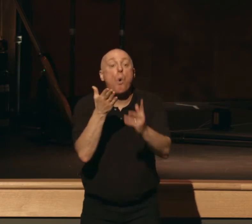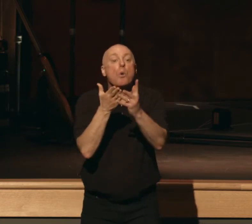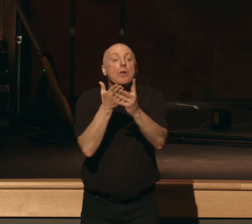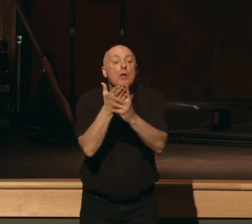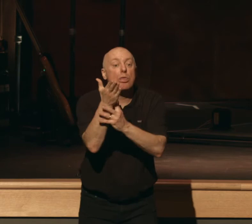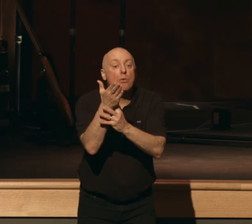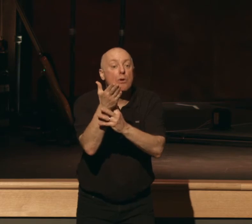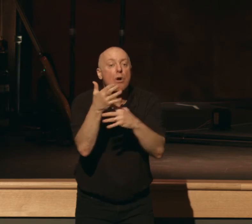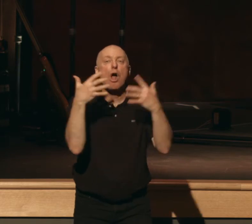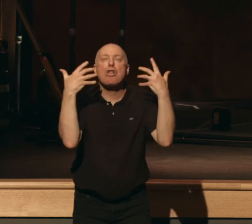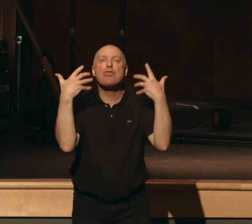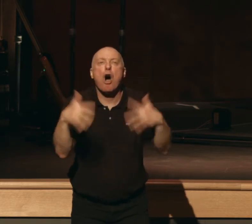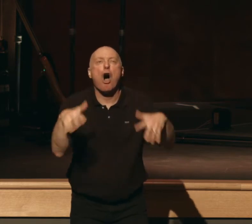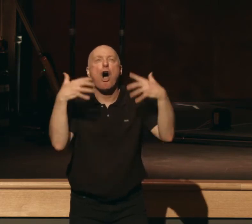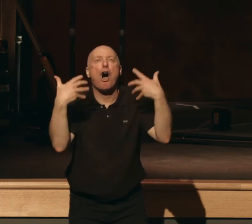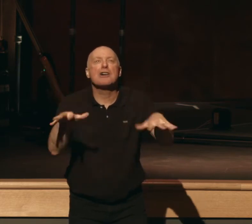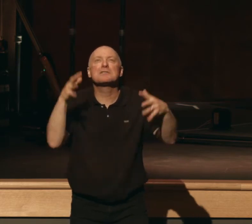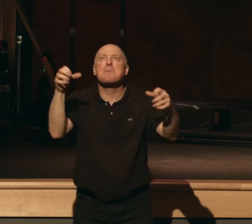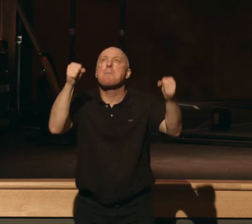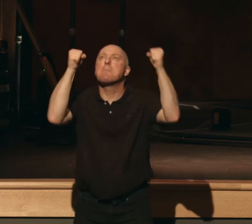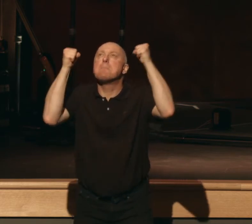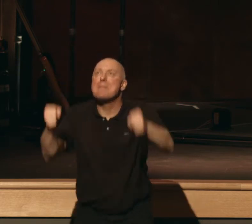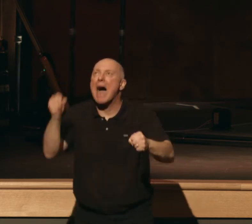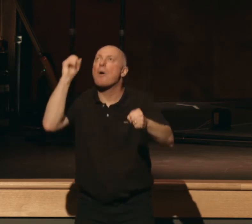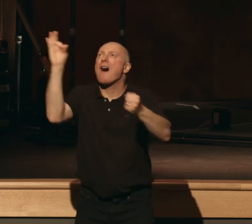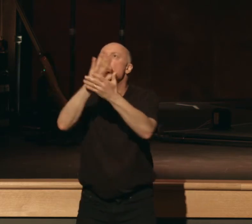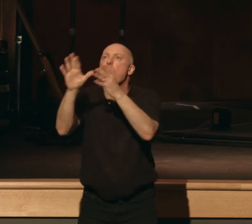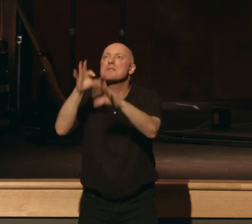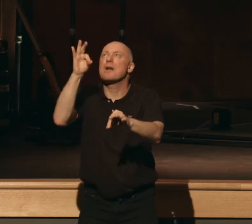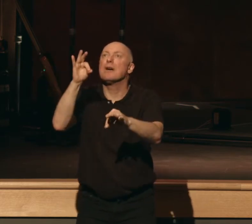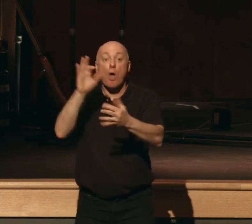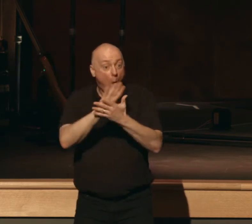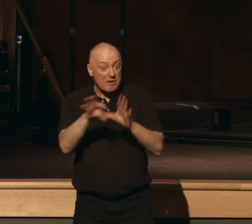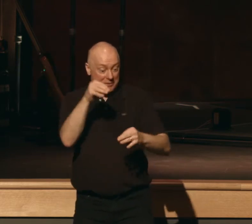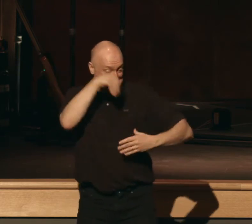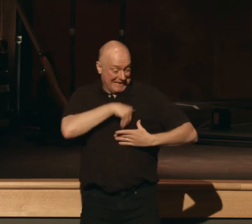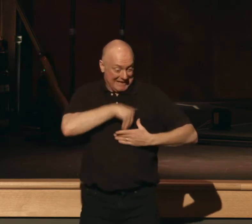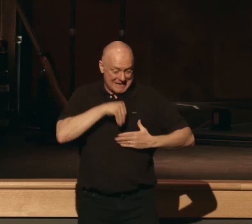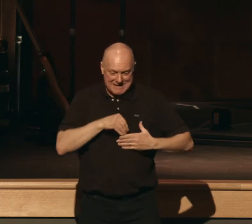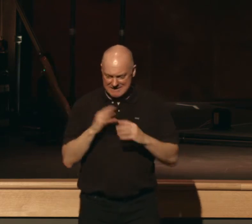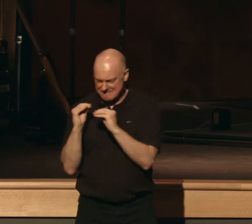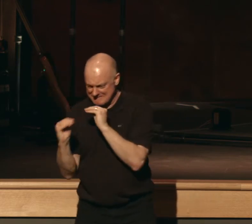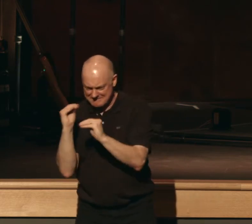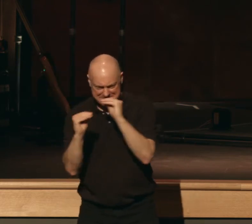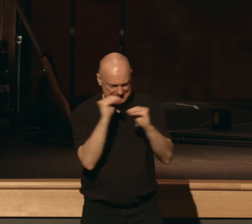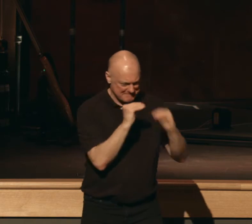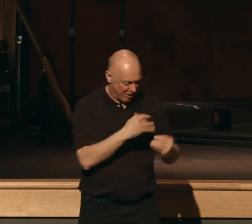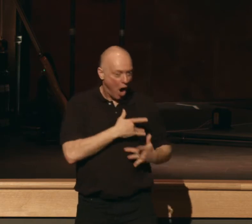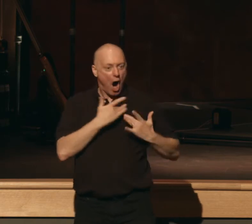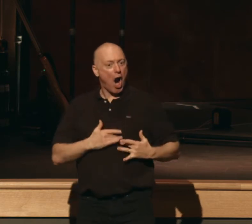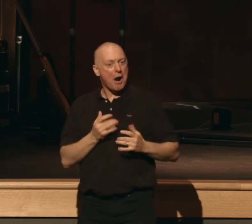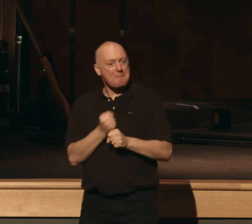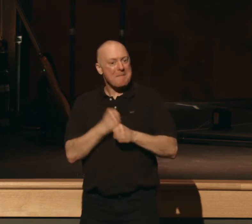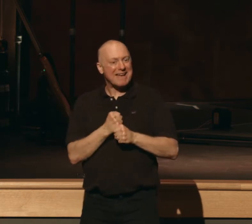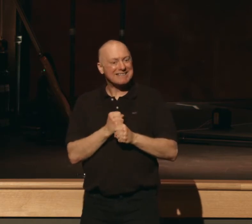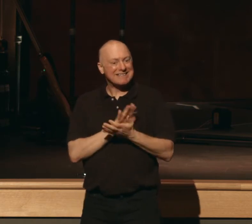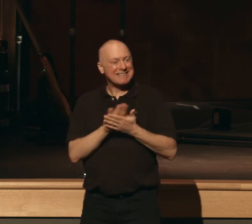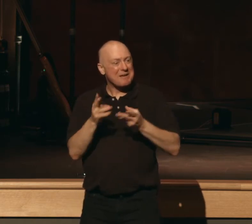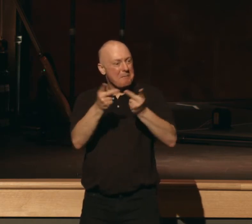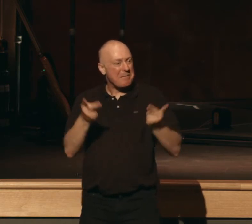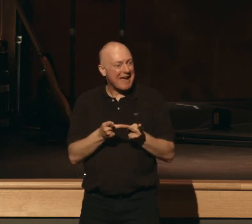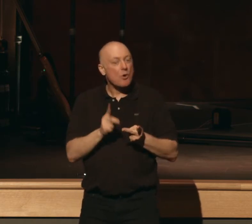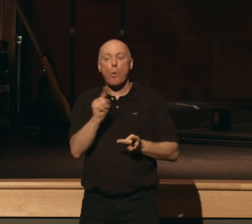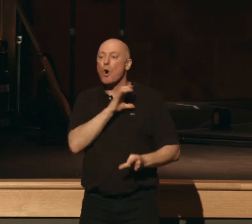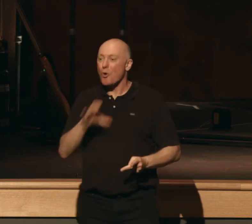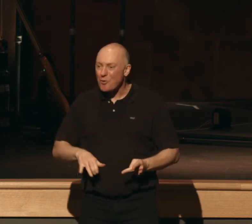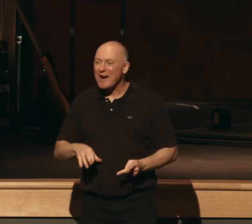the awesome, immeasurable power of the Holy Spirit, who comes in and renovates the heart and makes it into a place